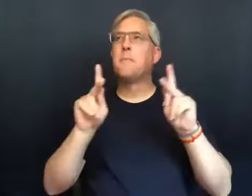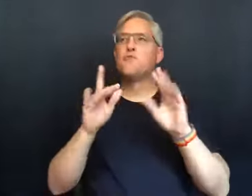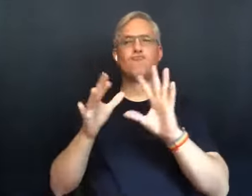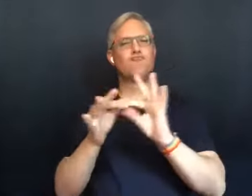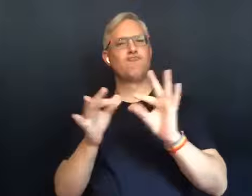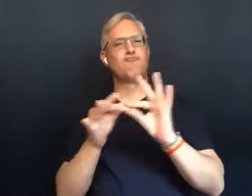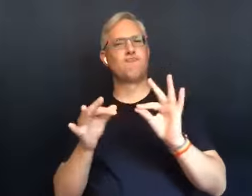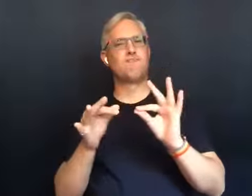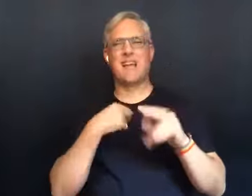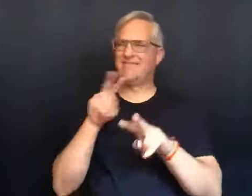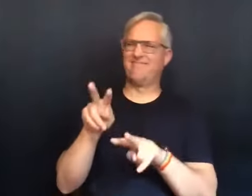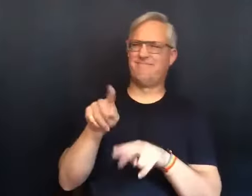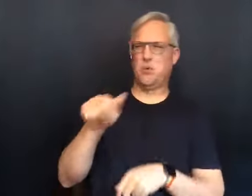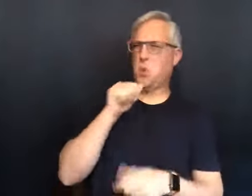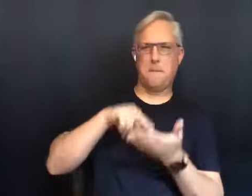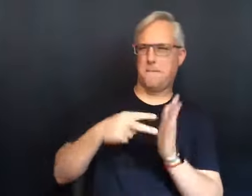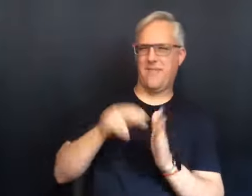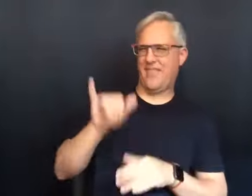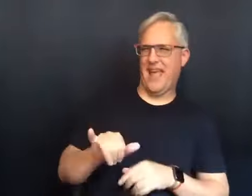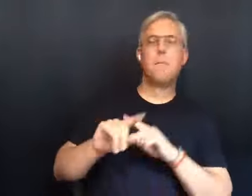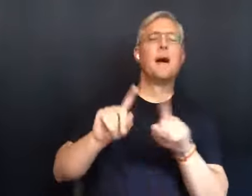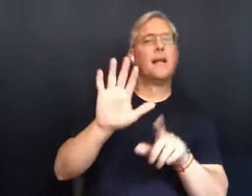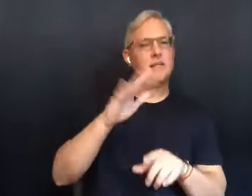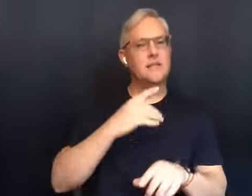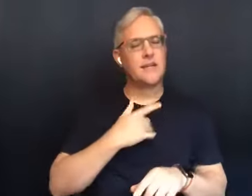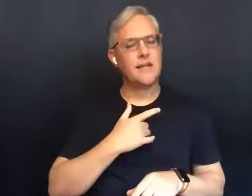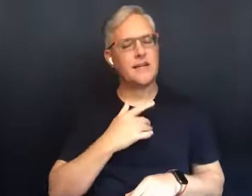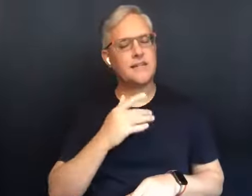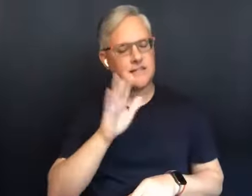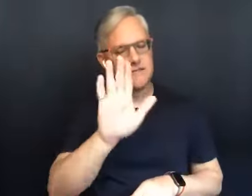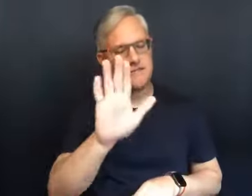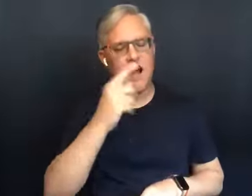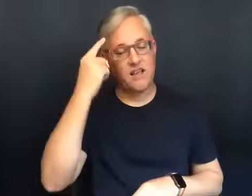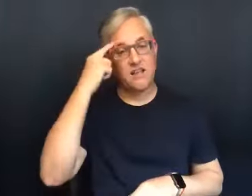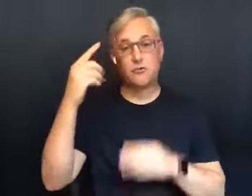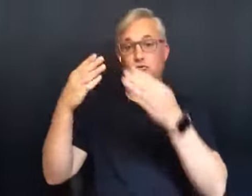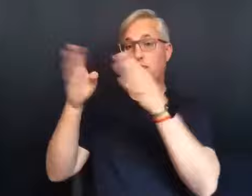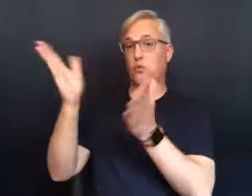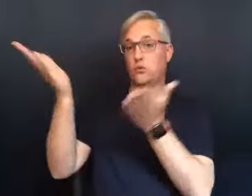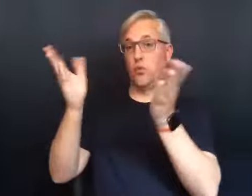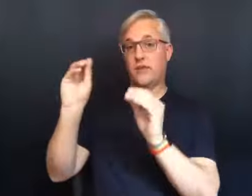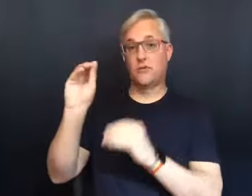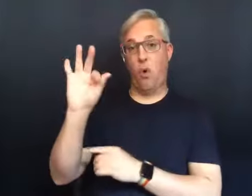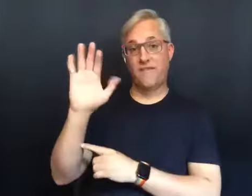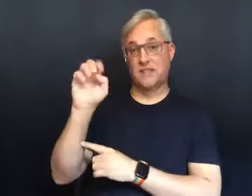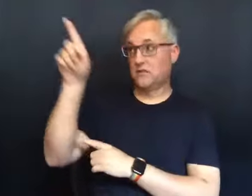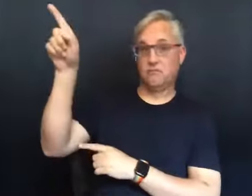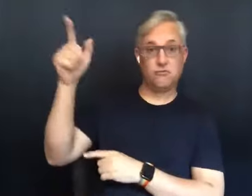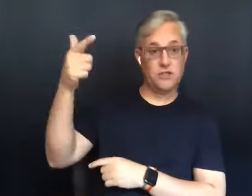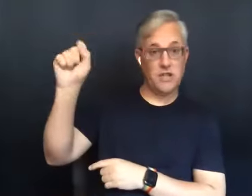I notice a lot of people say things. I don't think that they mean it, but I want to be clear.